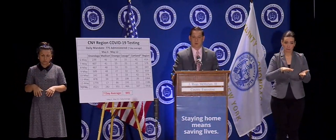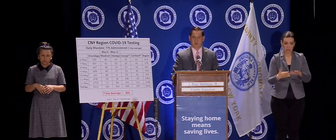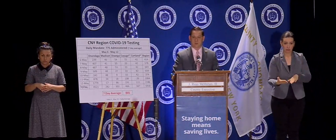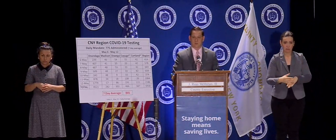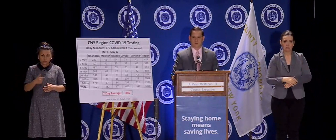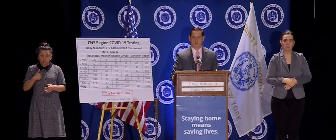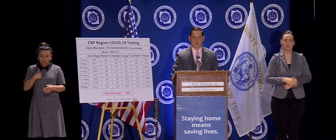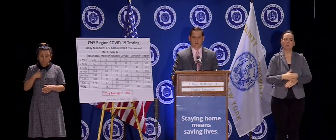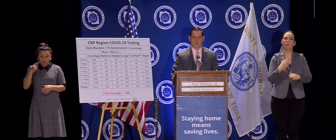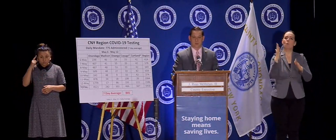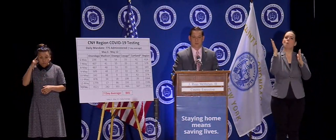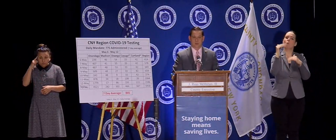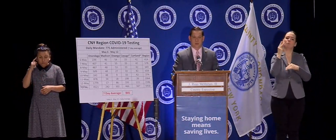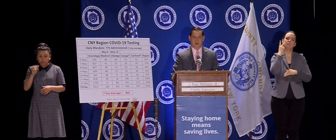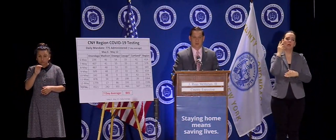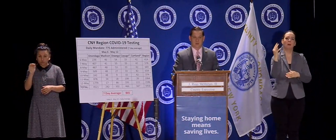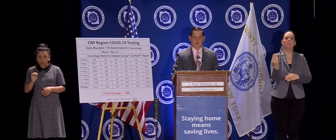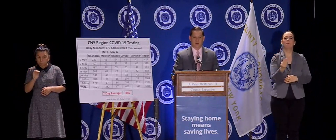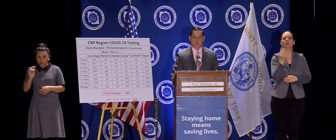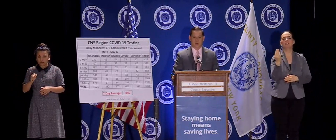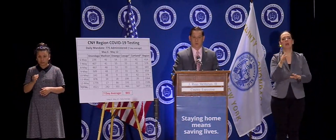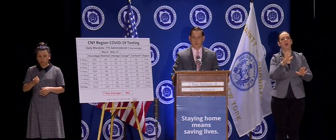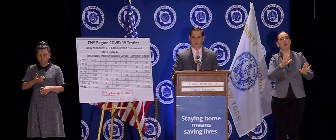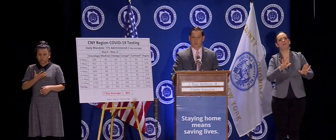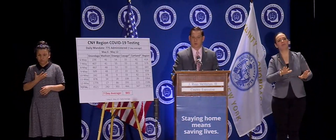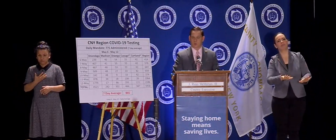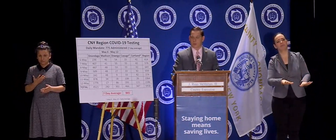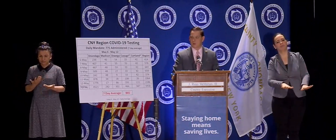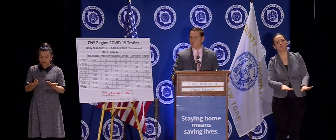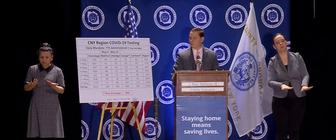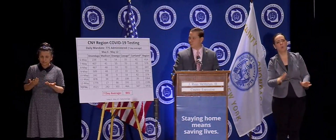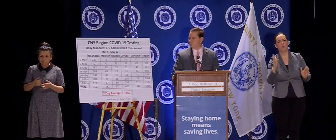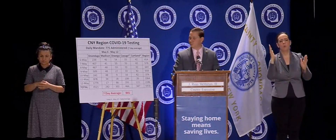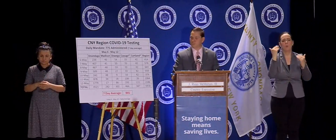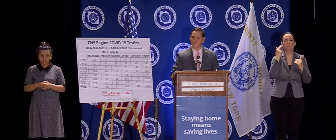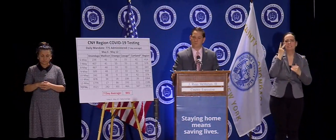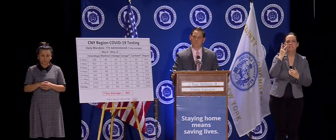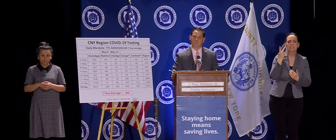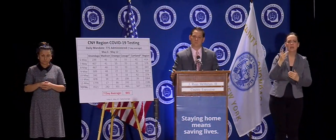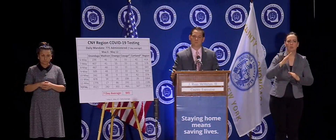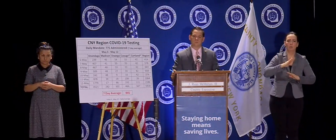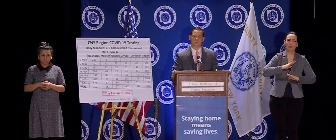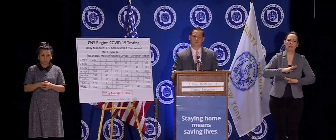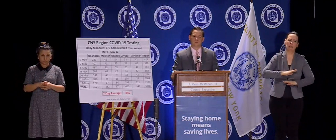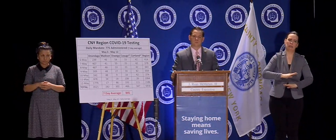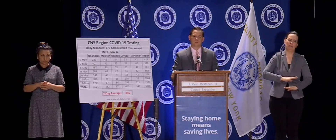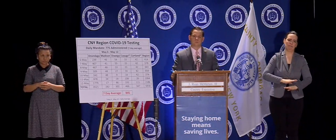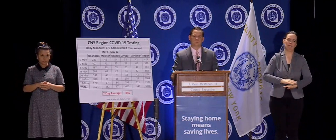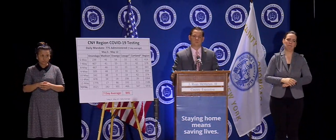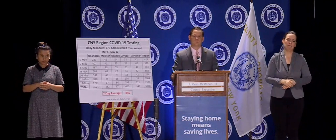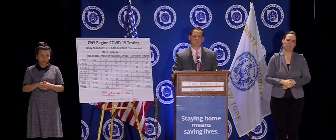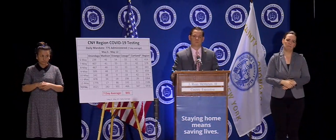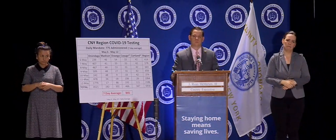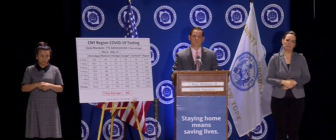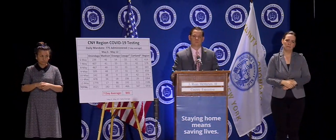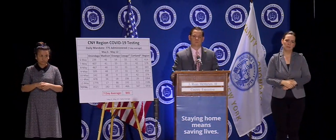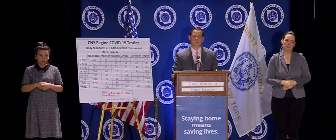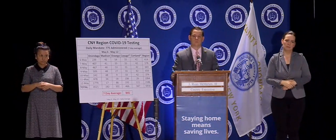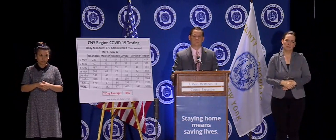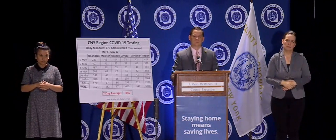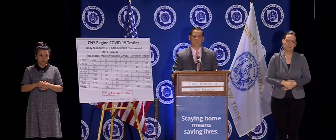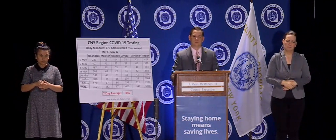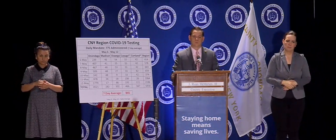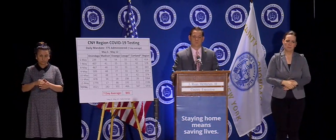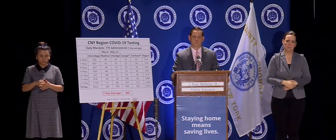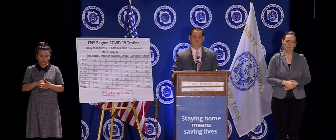day where there can be a little bit of hope and a little bit of relief. Have you thought about altering the executive order on